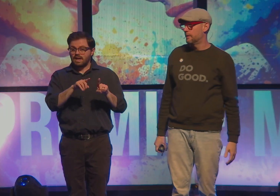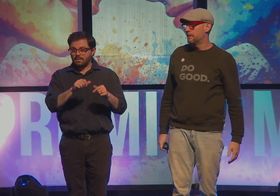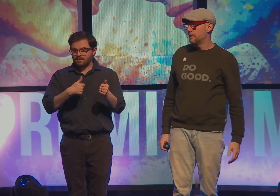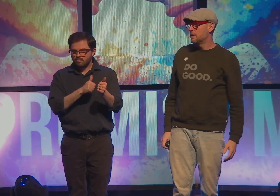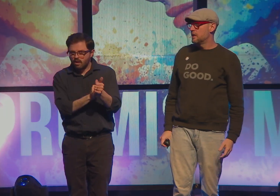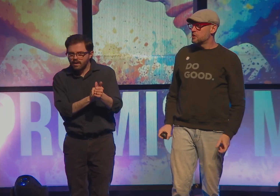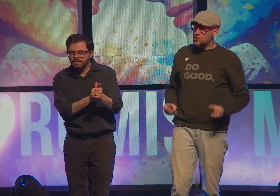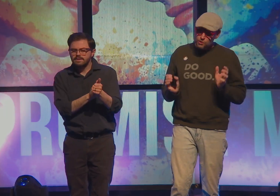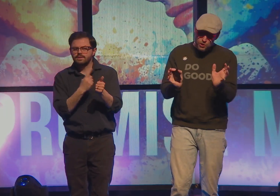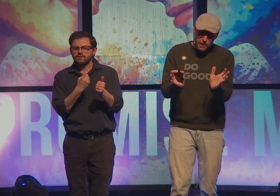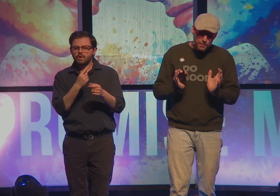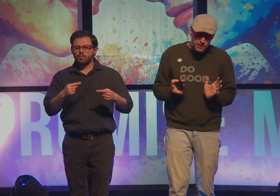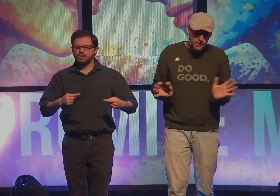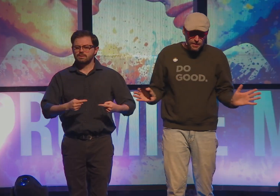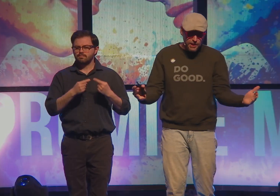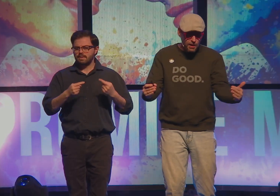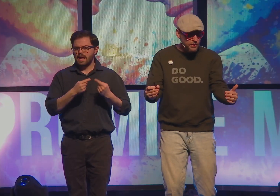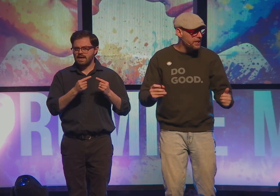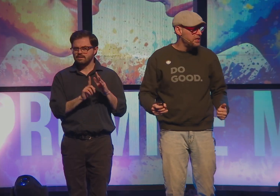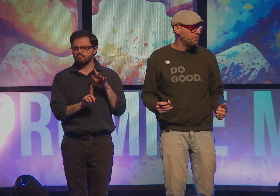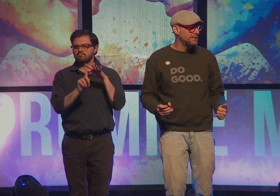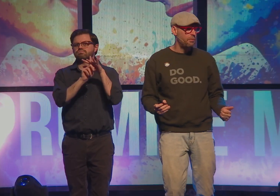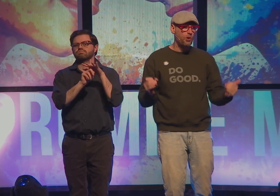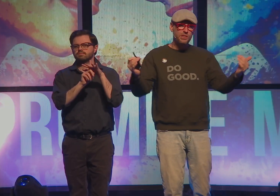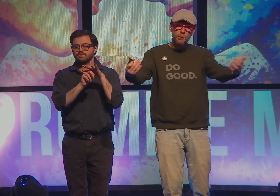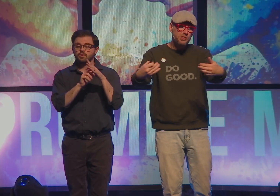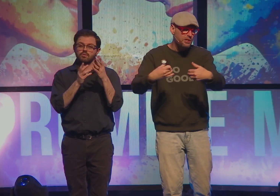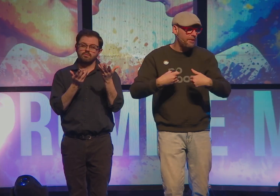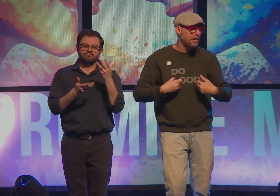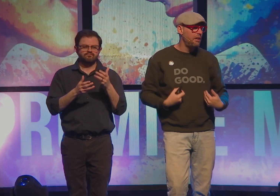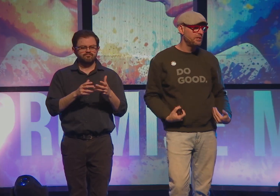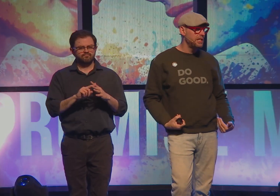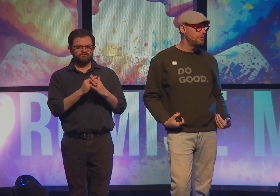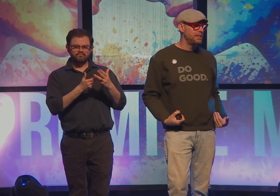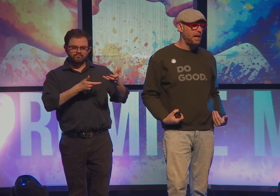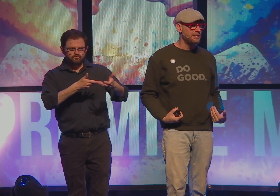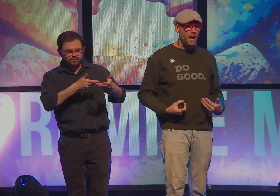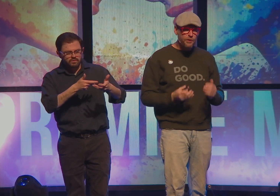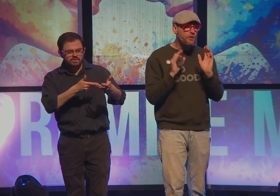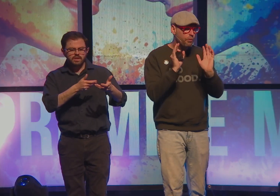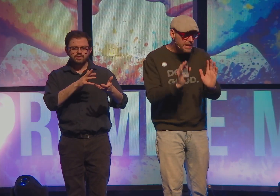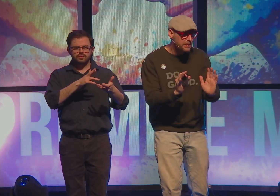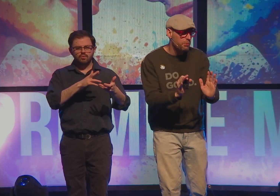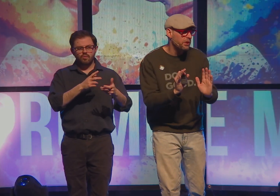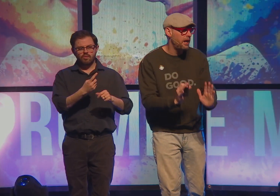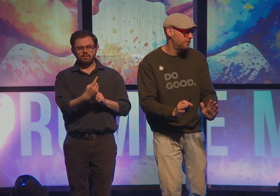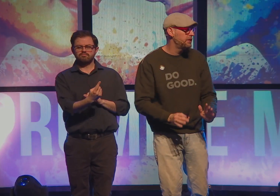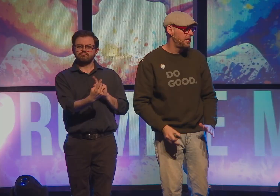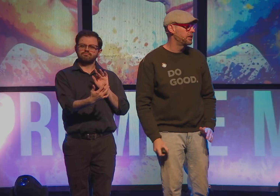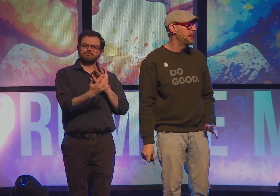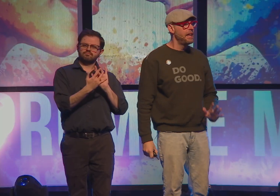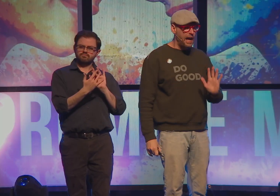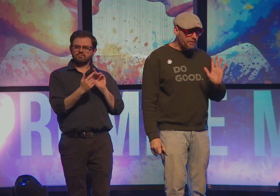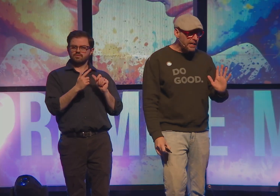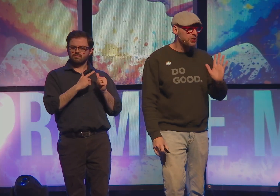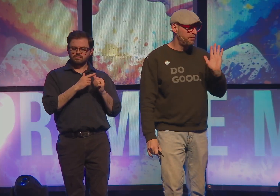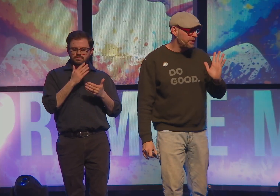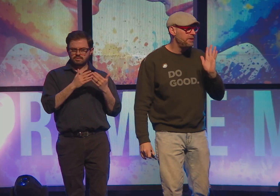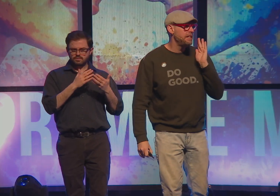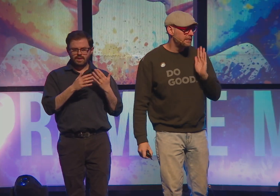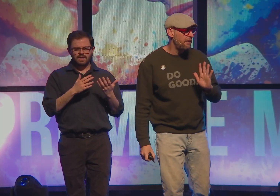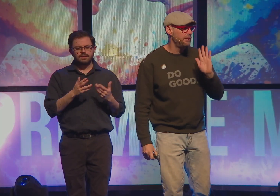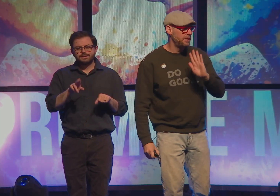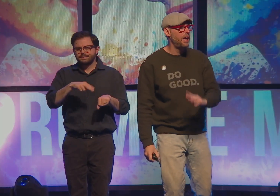up. So you and I, we start to have a conversation with someone, or someone starts to have a conversation with us, a very reasonable conversation. I've asked